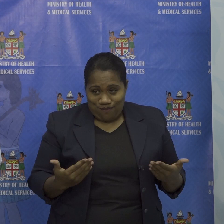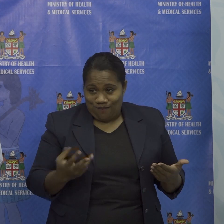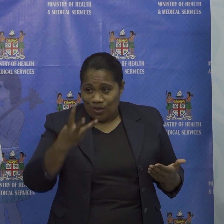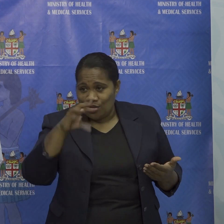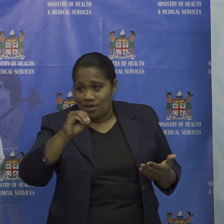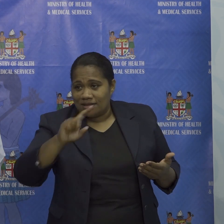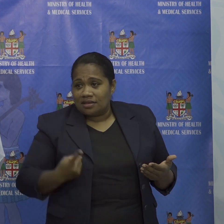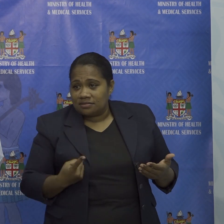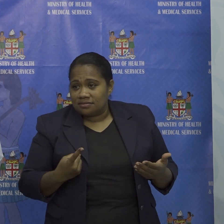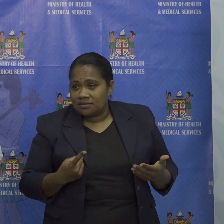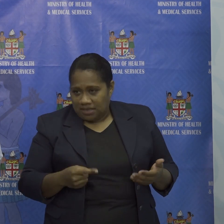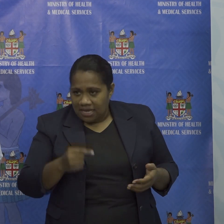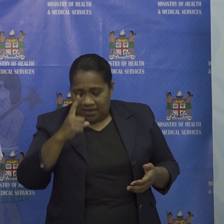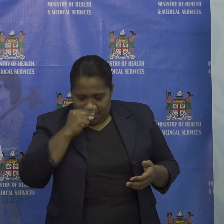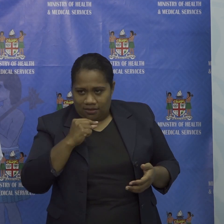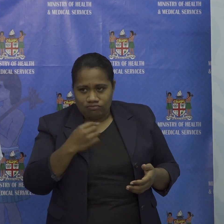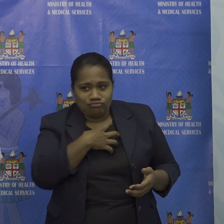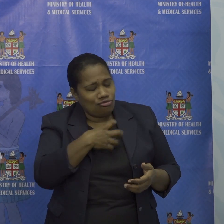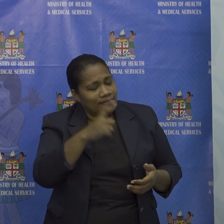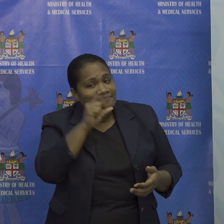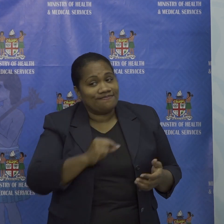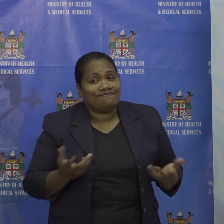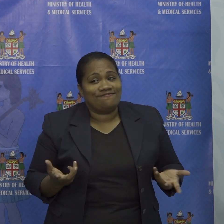is the ability to produce more.